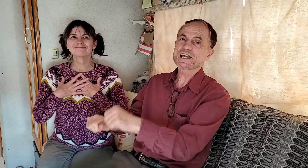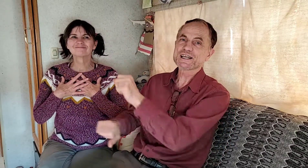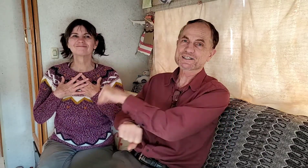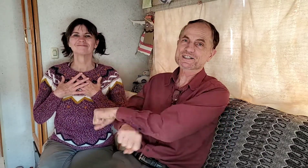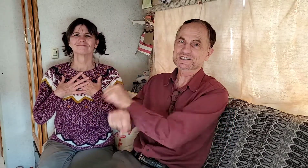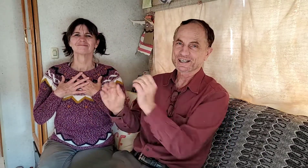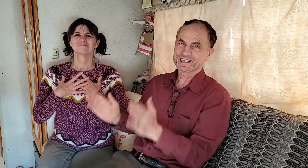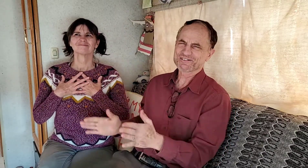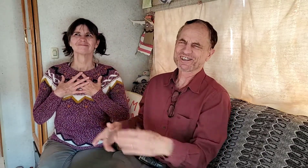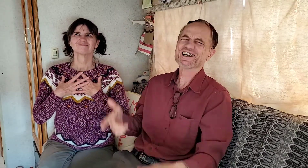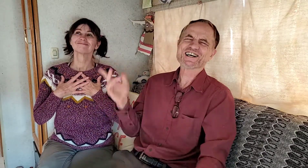a slave?